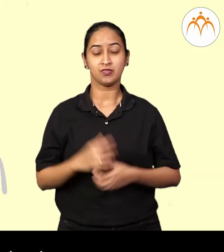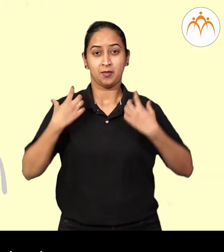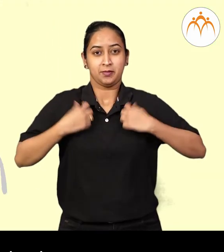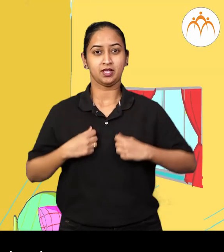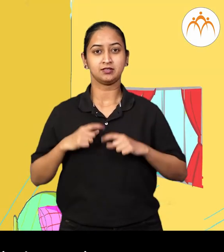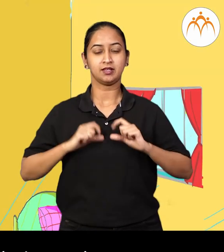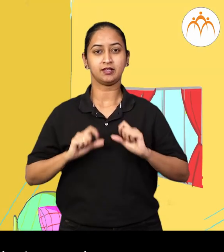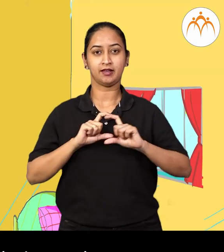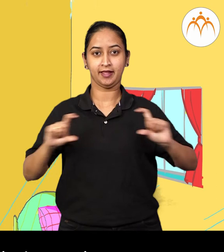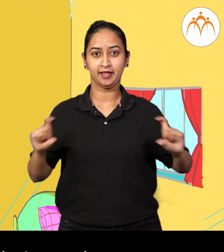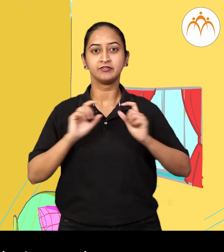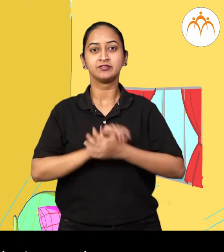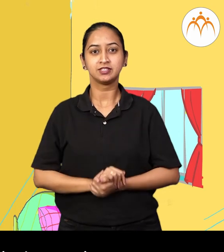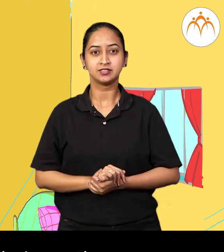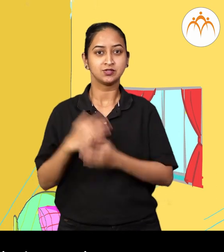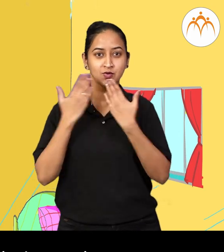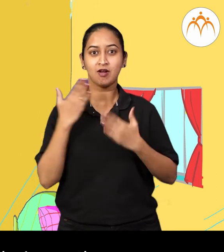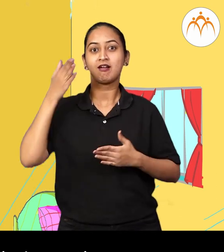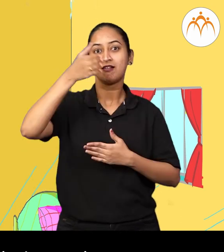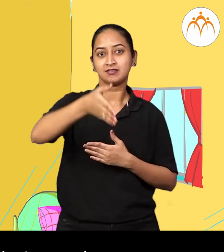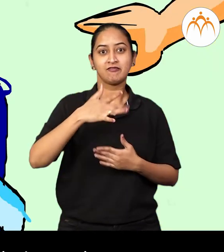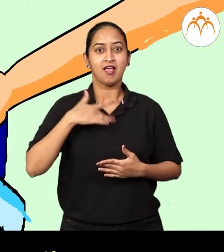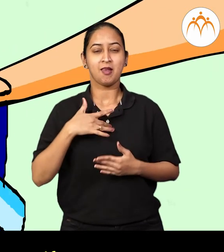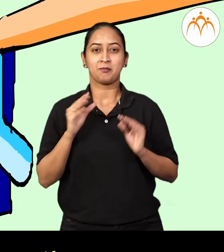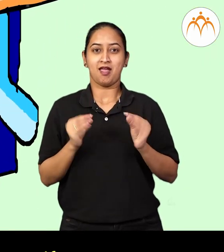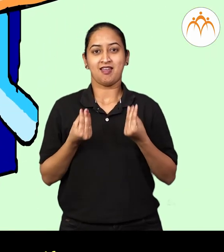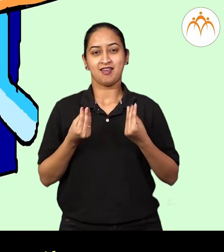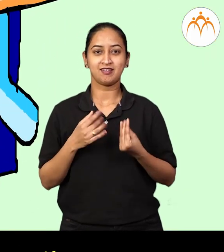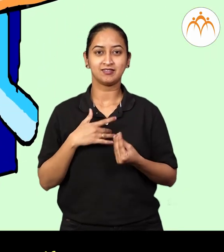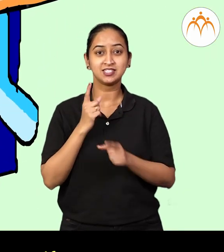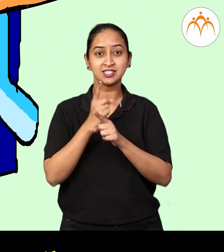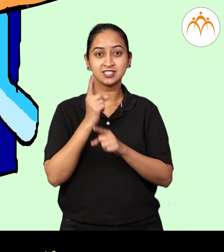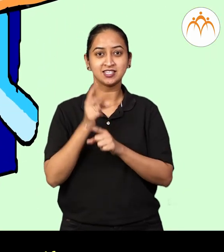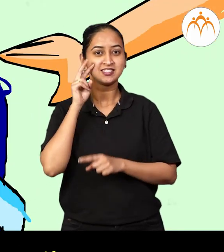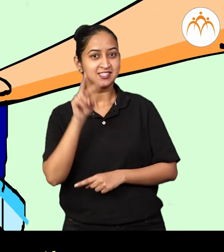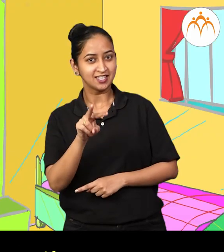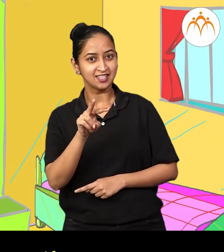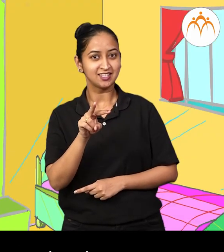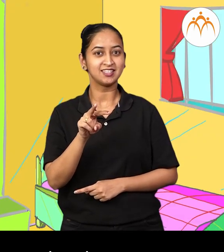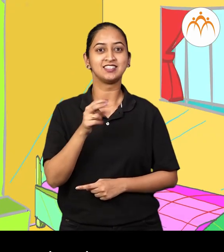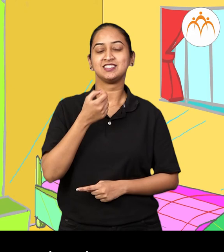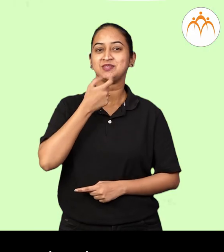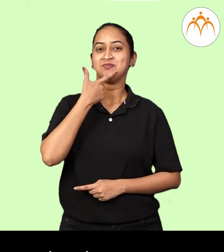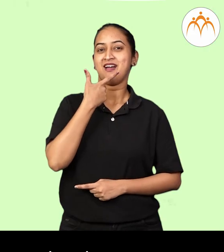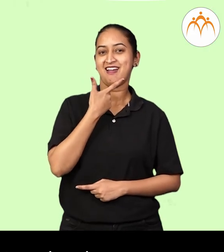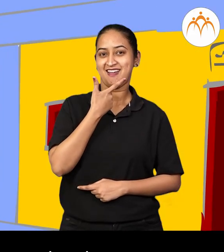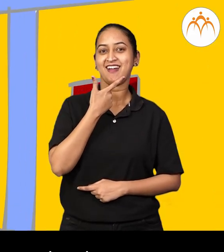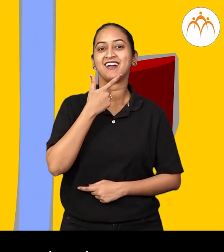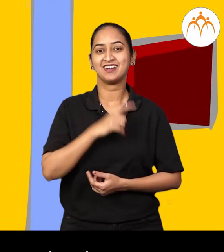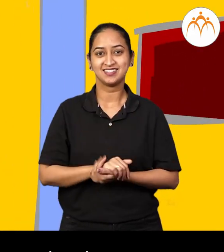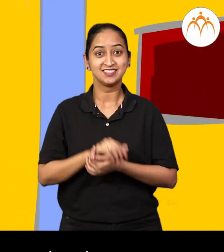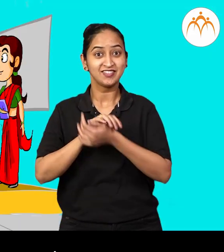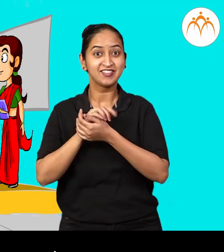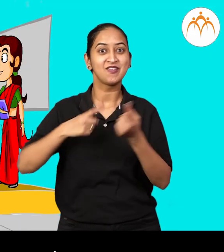bath. He combed his hair neatly. He wore a clean uniform and then went to school.